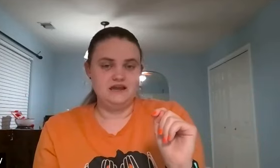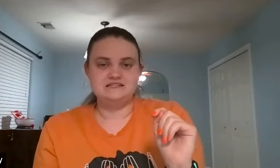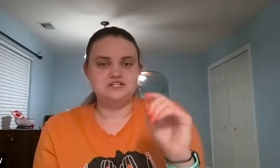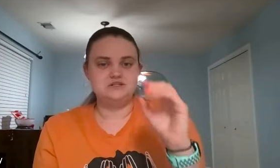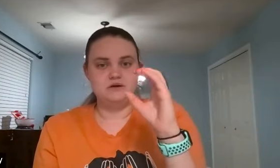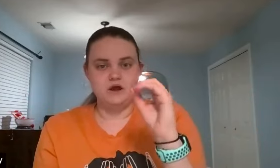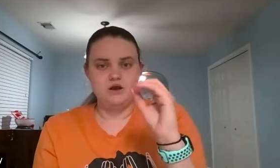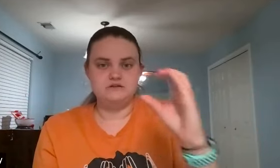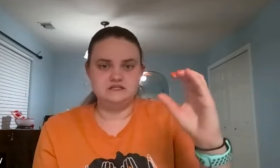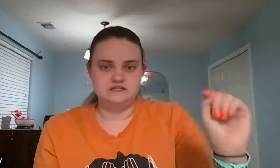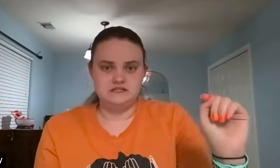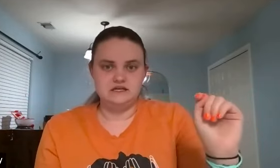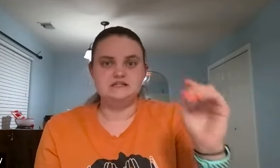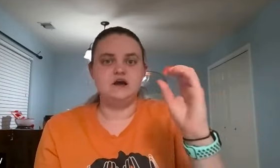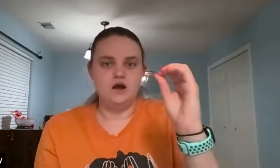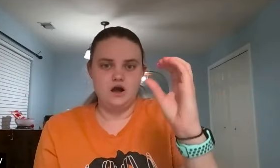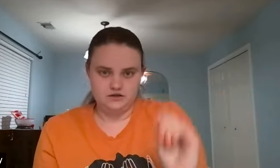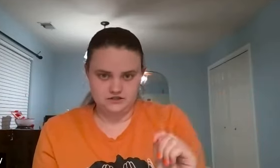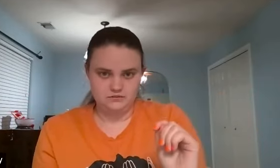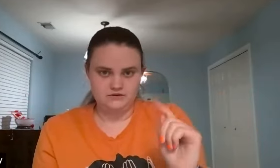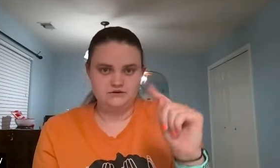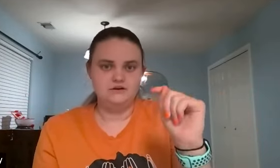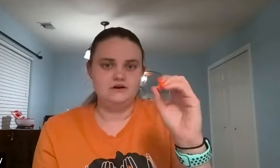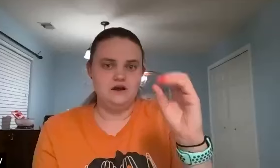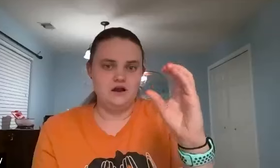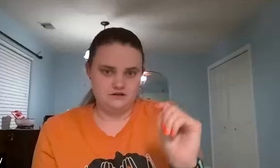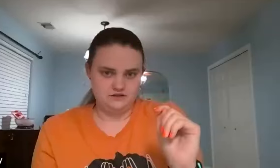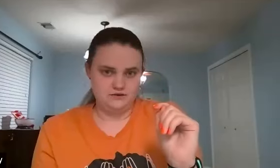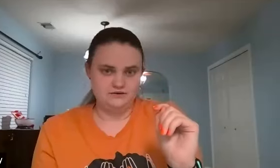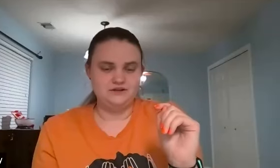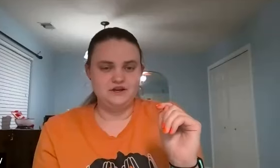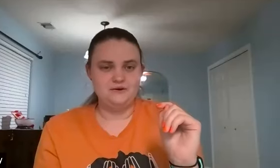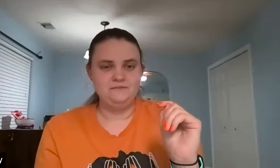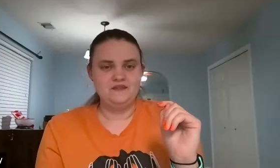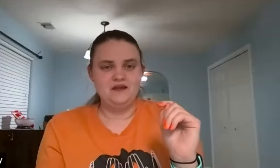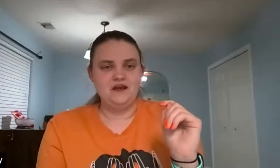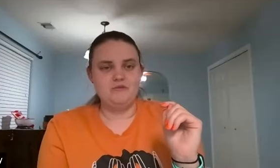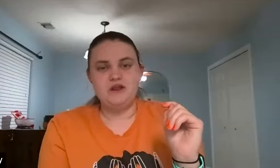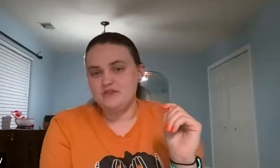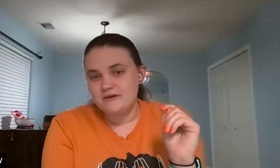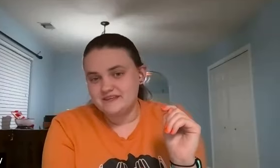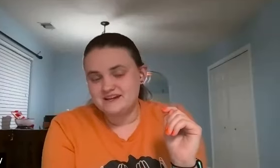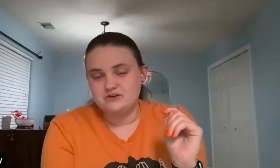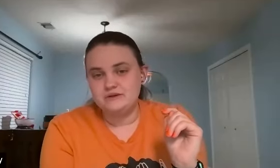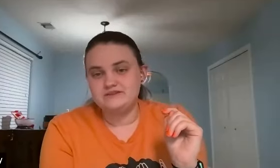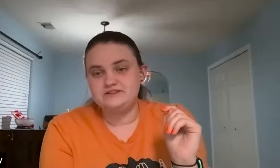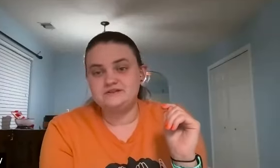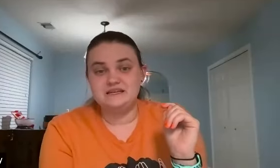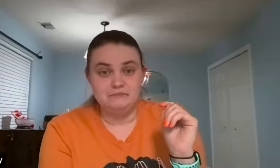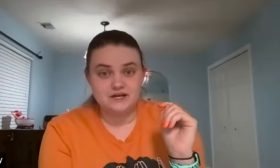And it's not just me going, oh, C-T, it's October, you know? Another one that's kind of cool to do is like